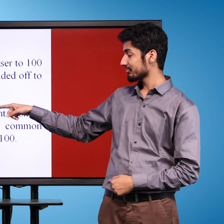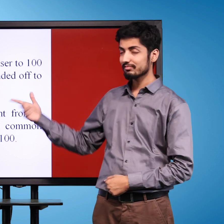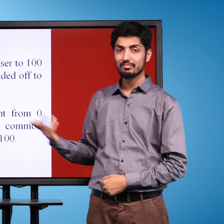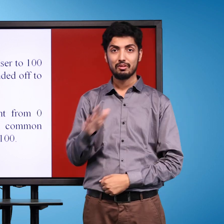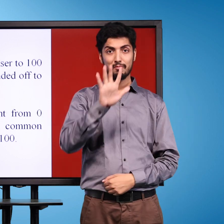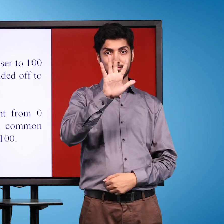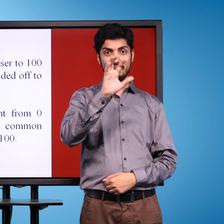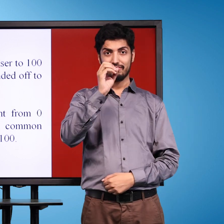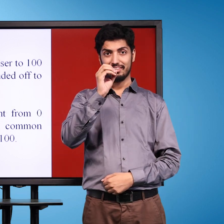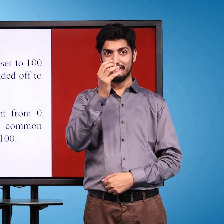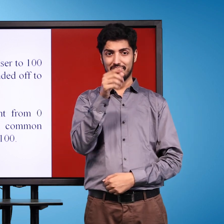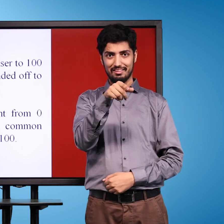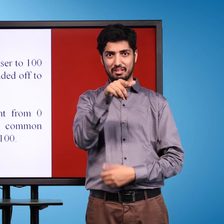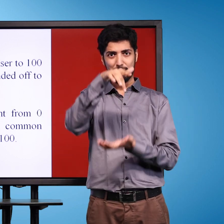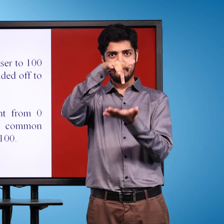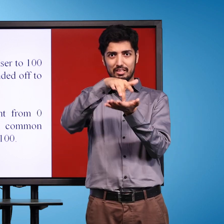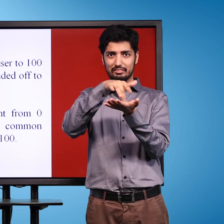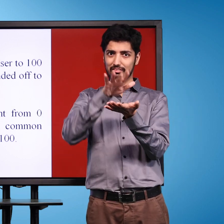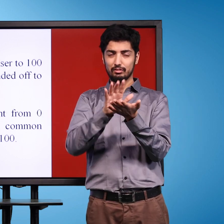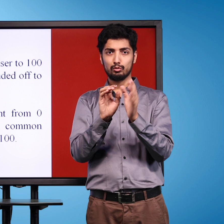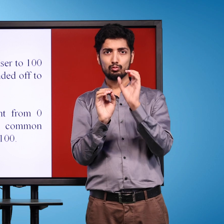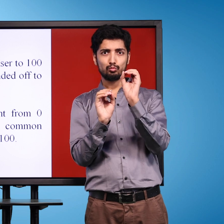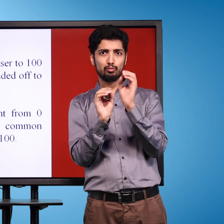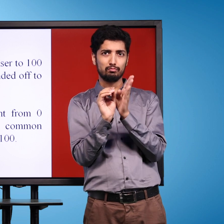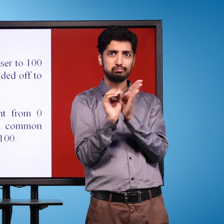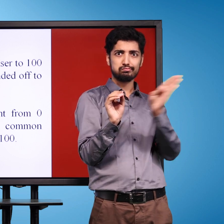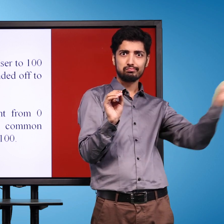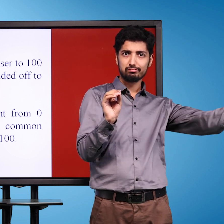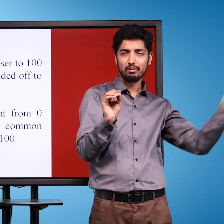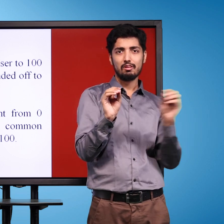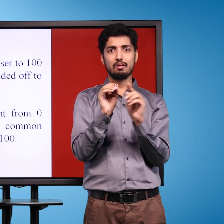Number 50 is equidistant from 0 and 100 both.